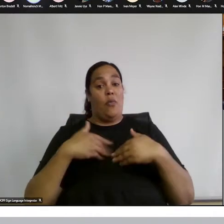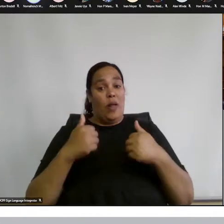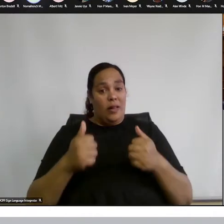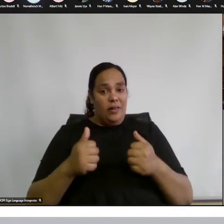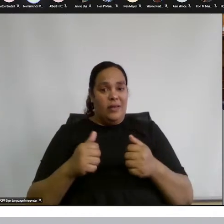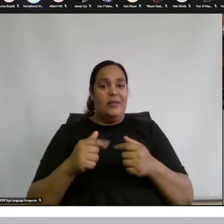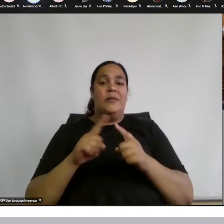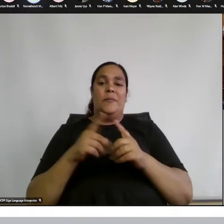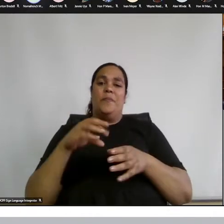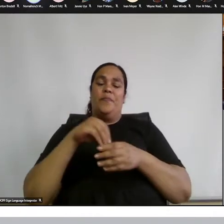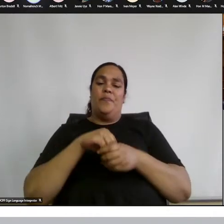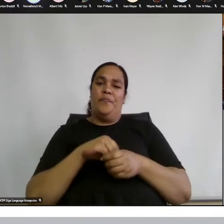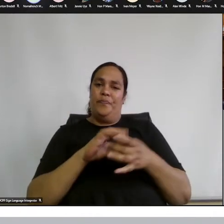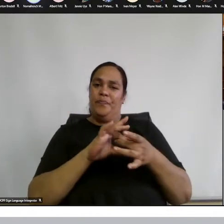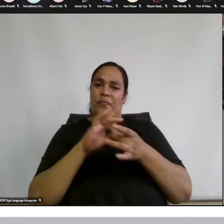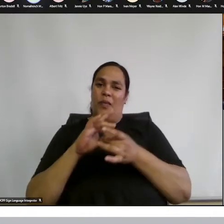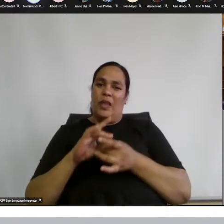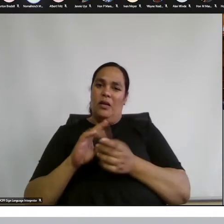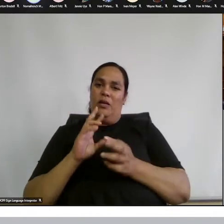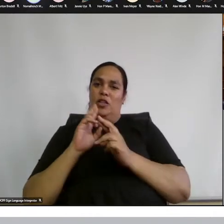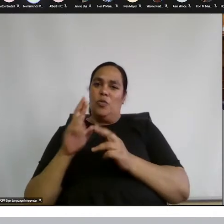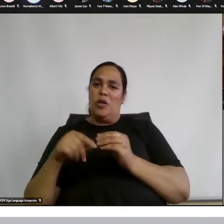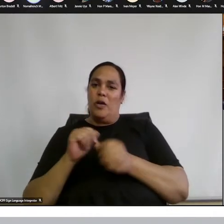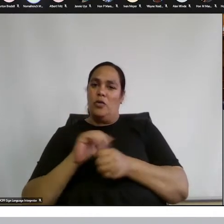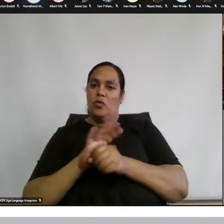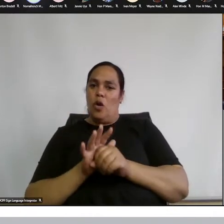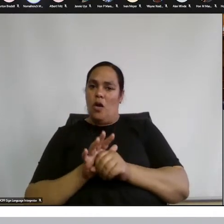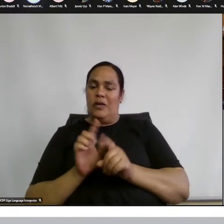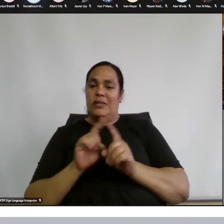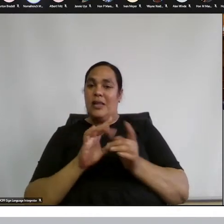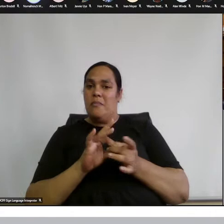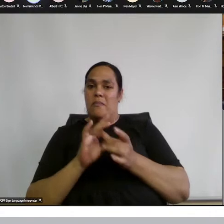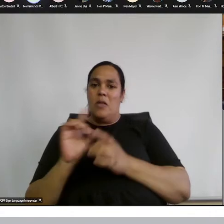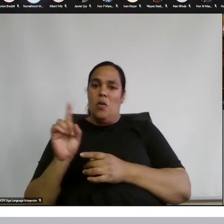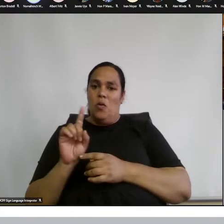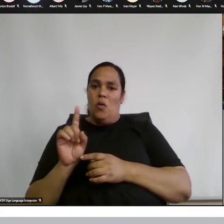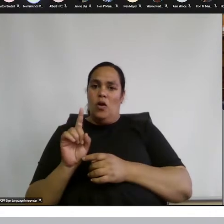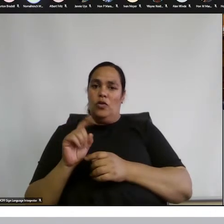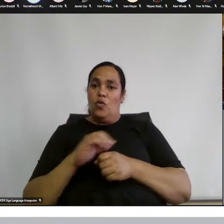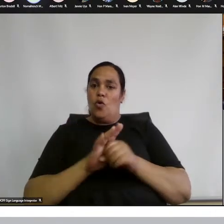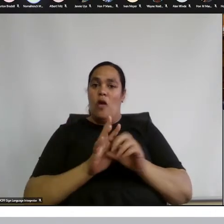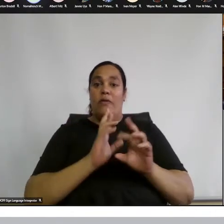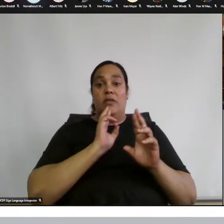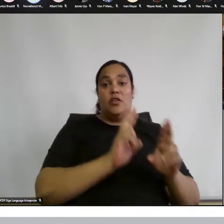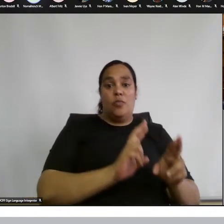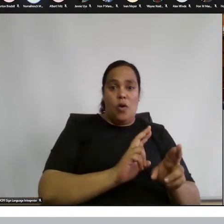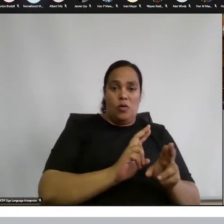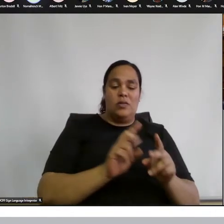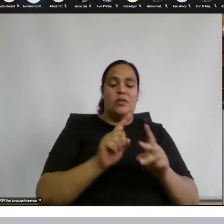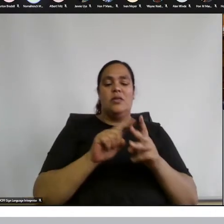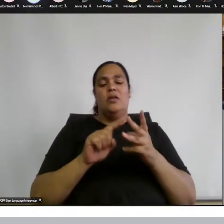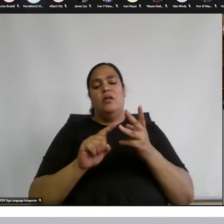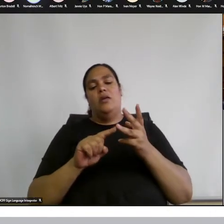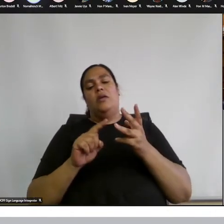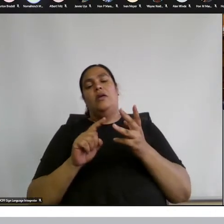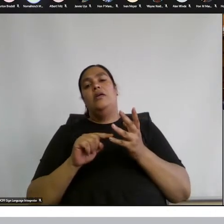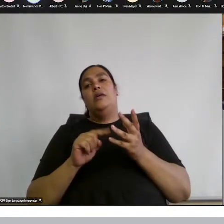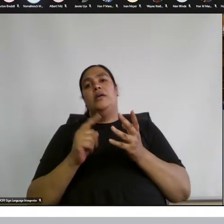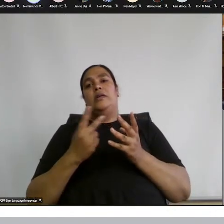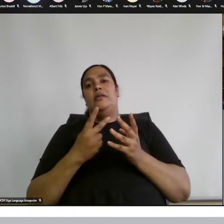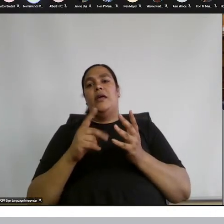in regard to the response to the COVID. It talks about the COVID response, and also it talks